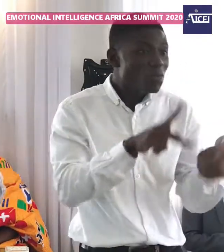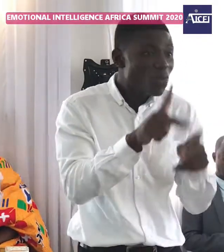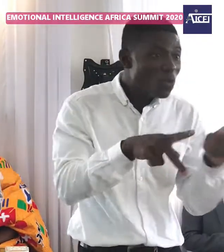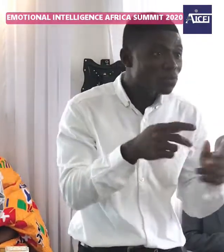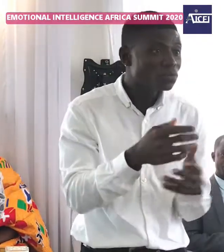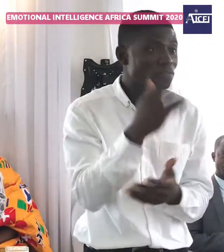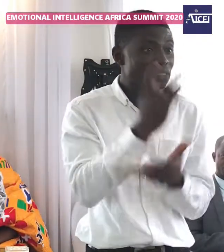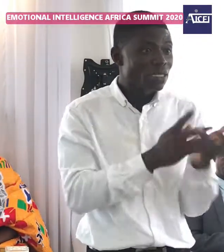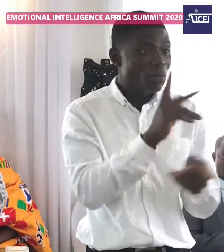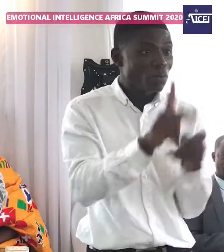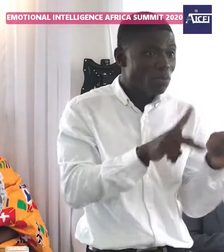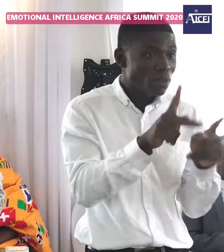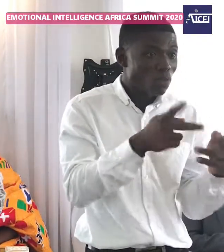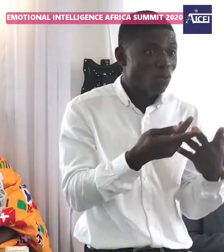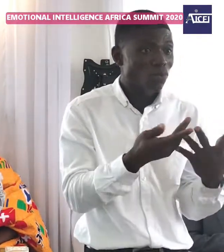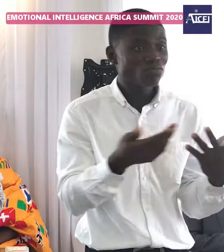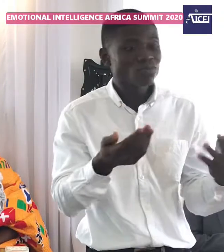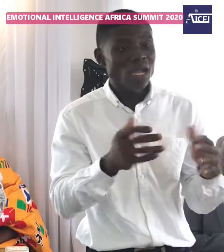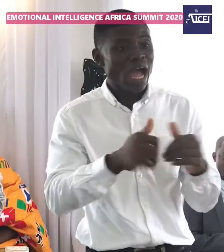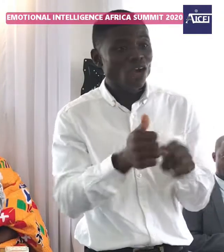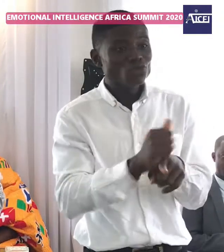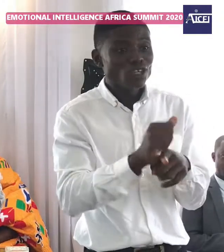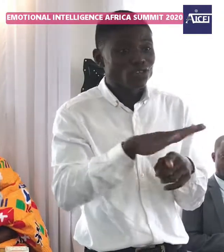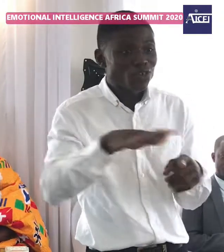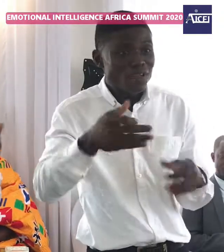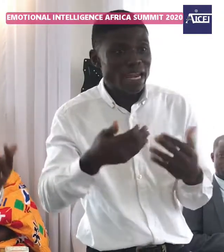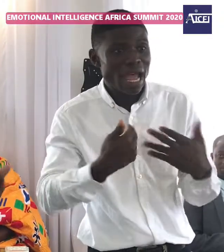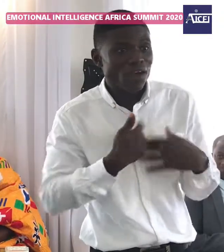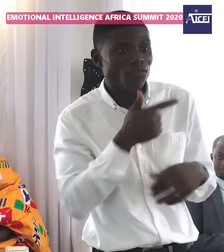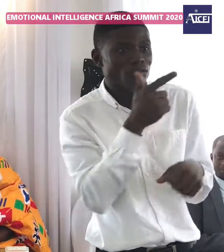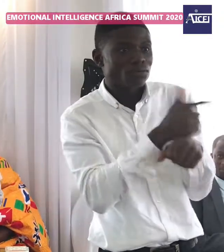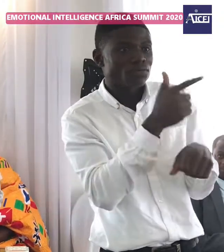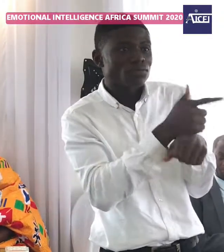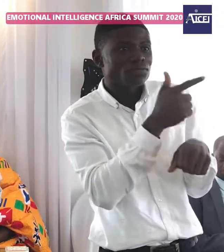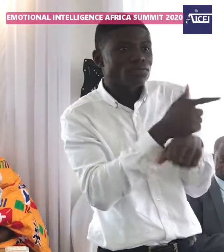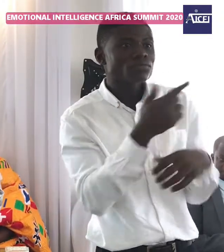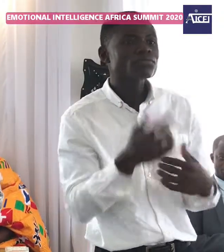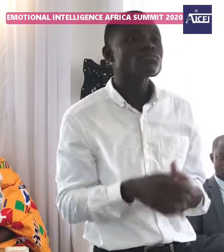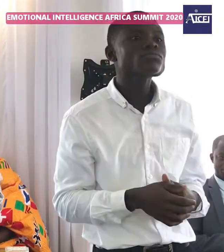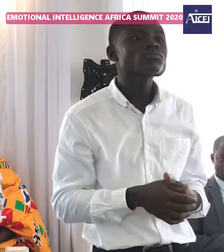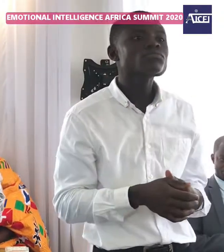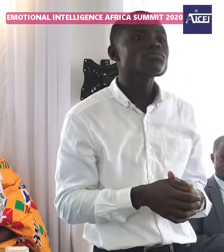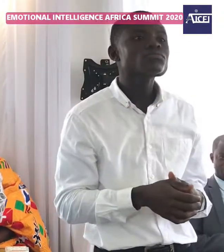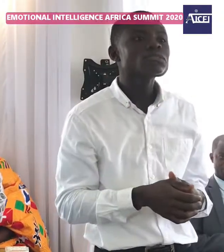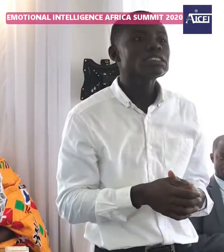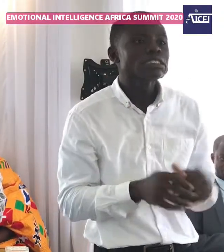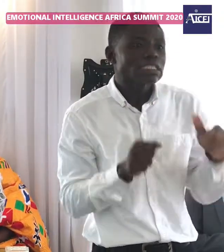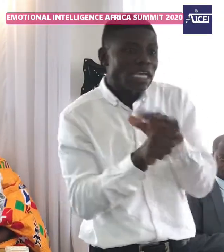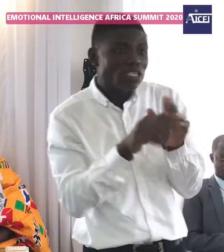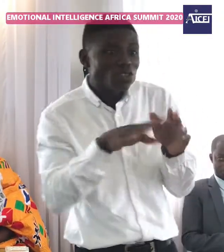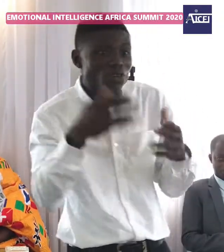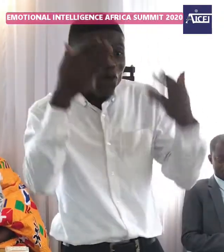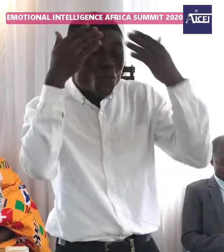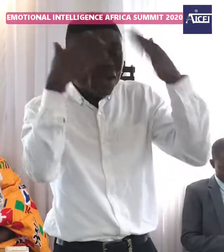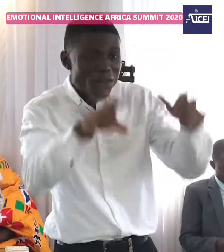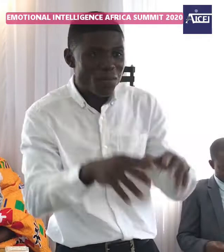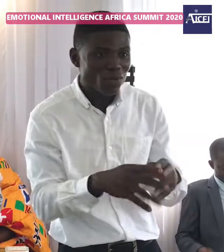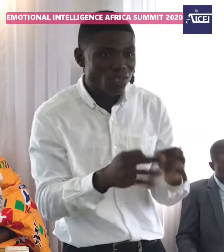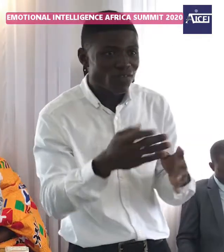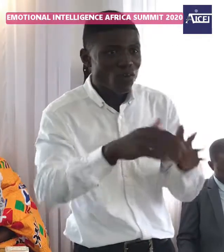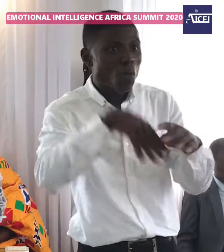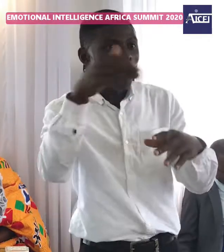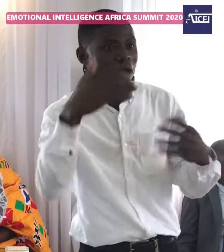without informing their helps and children. When they come and they watch the video, they begin to weep. What are we leaving